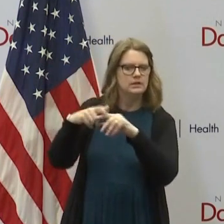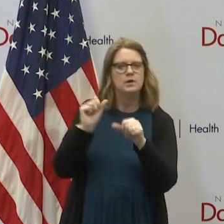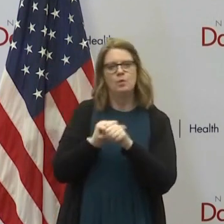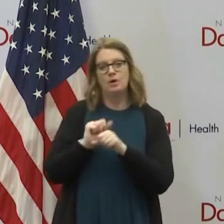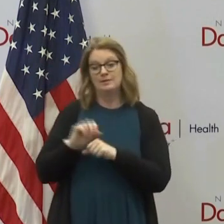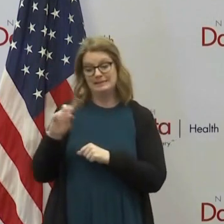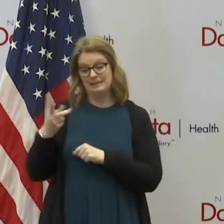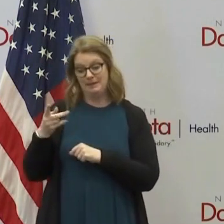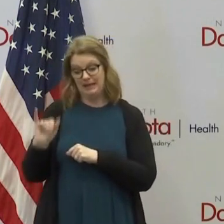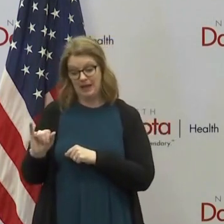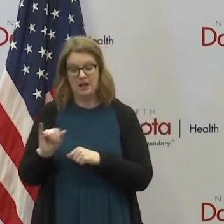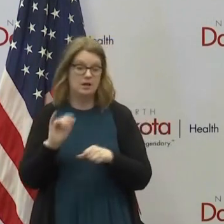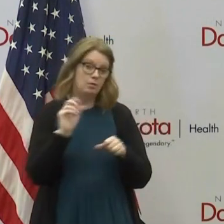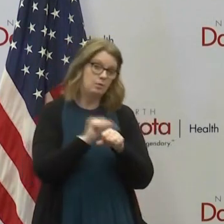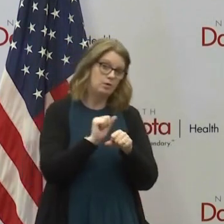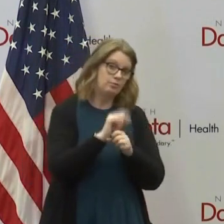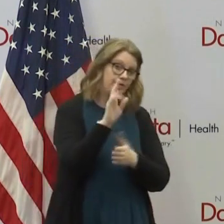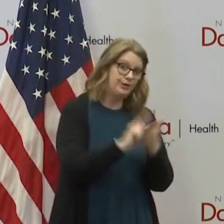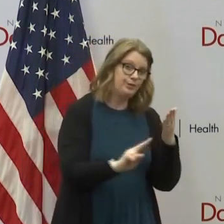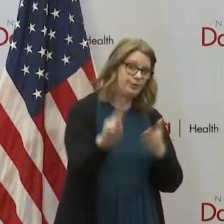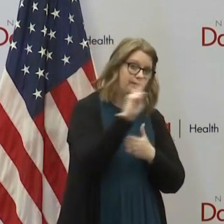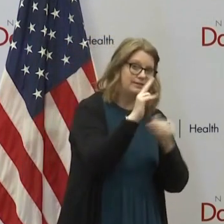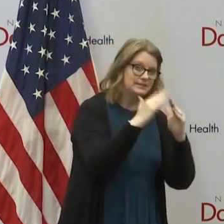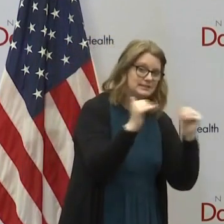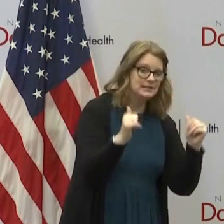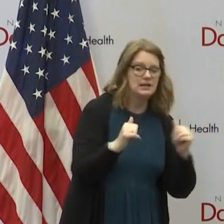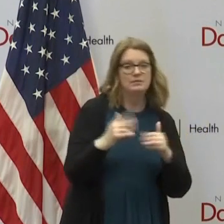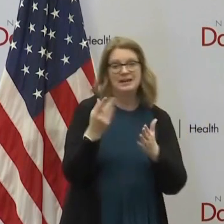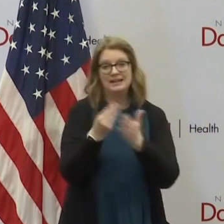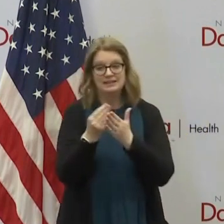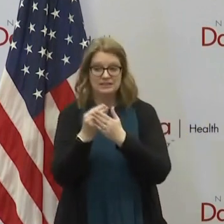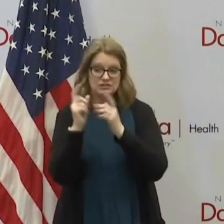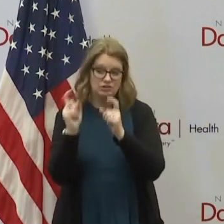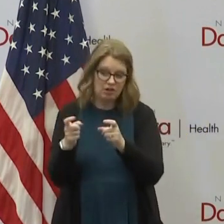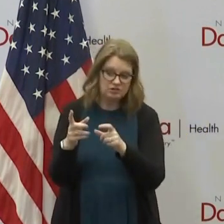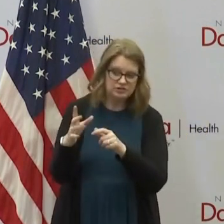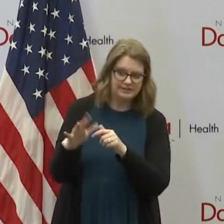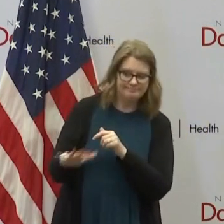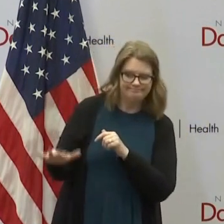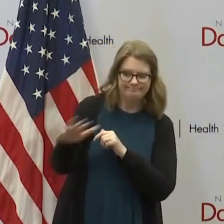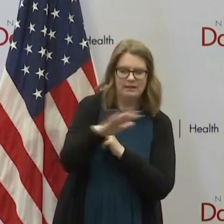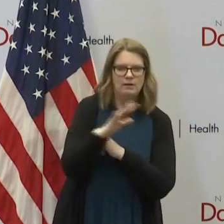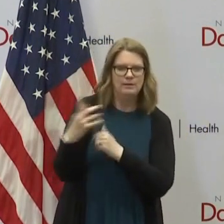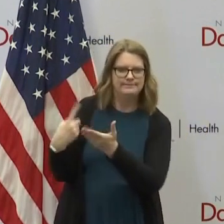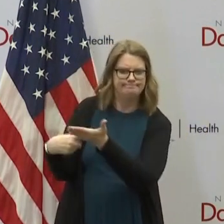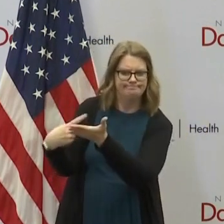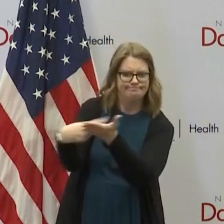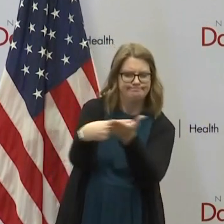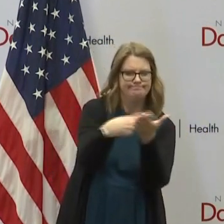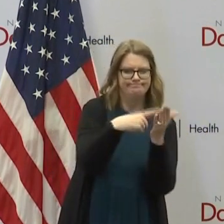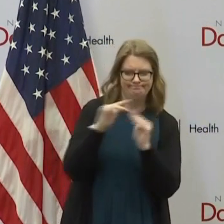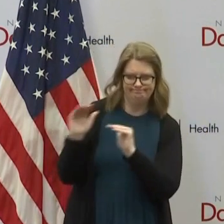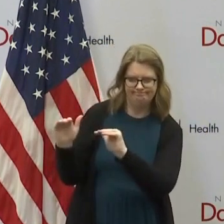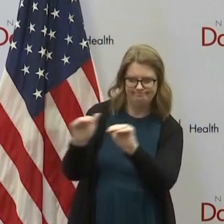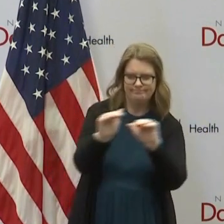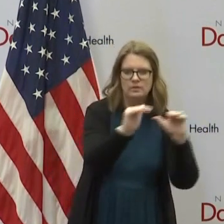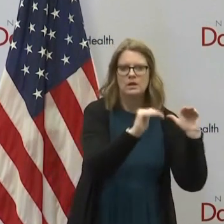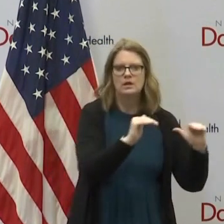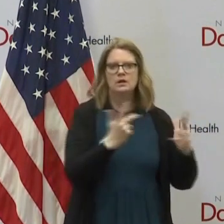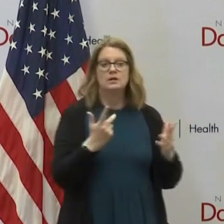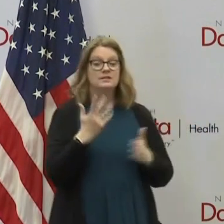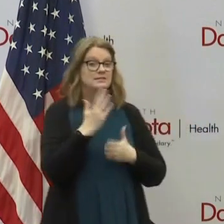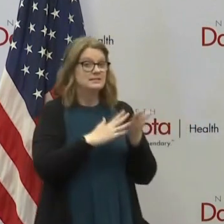worked with the university system, we've worked with all the people in the scholarship business, but there is certainly some students that have